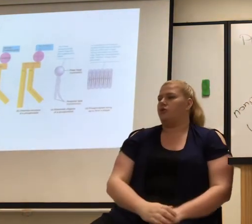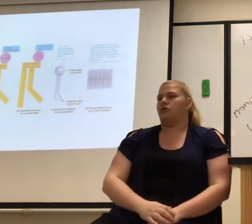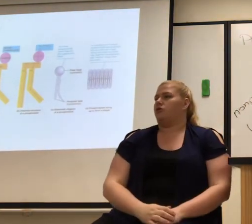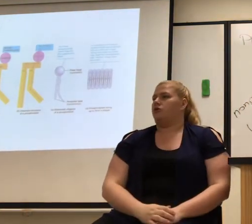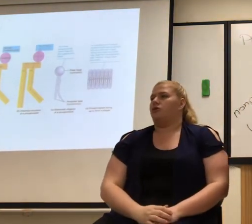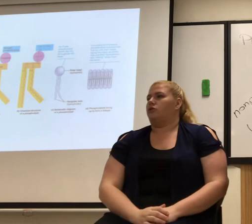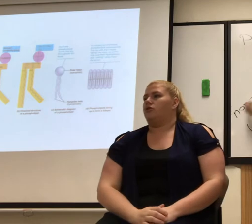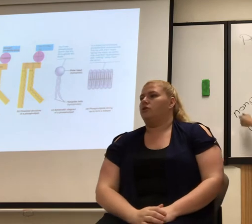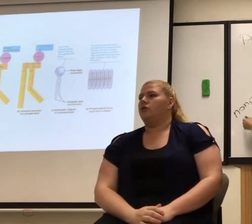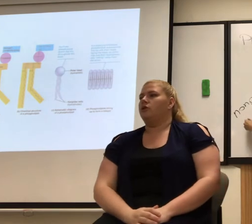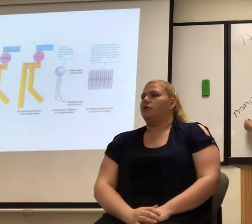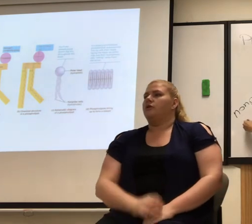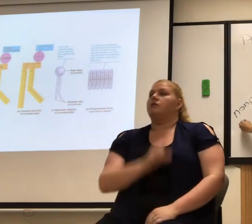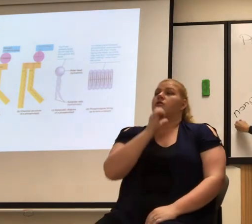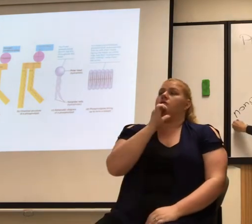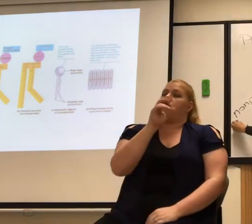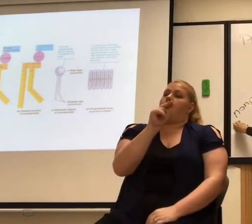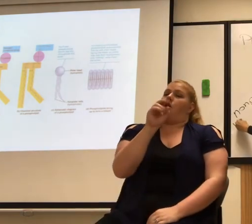Nonpolar,